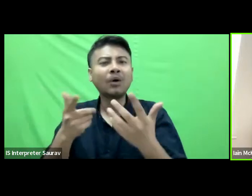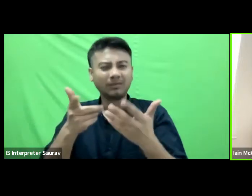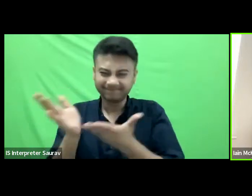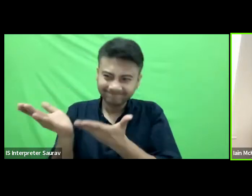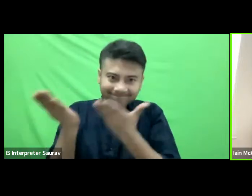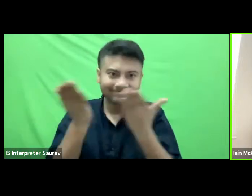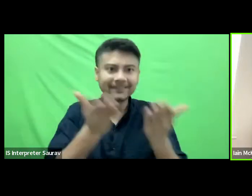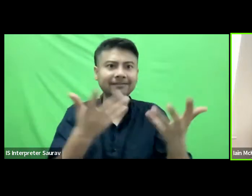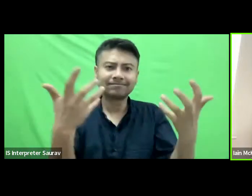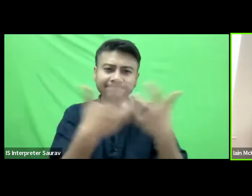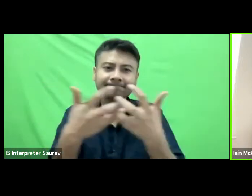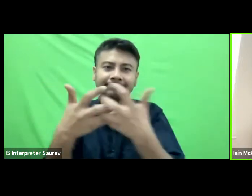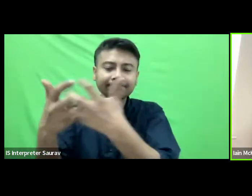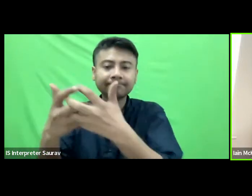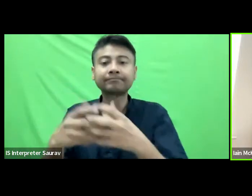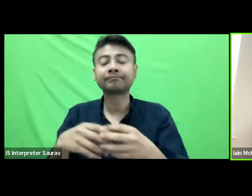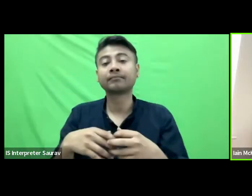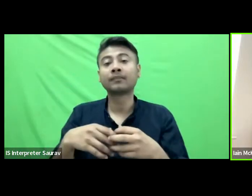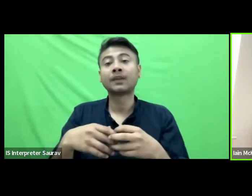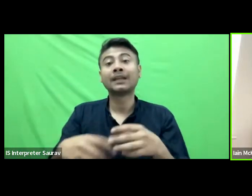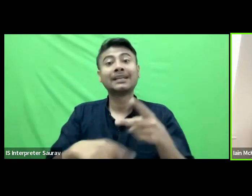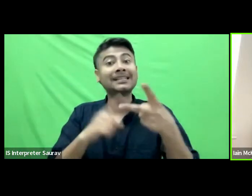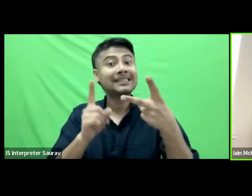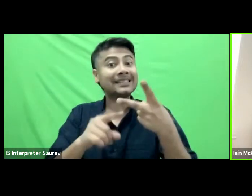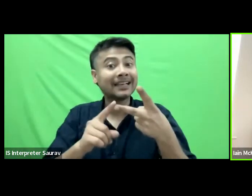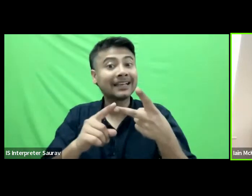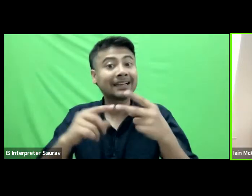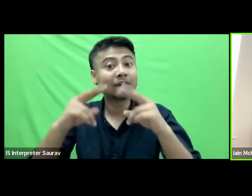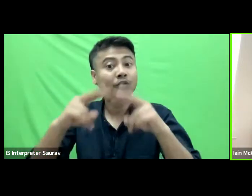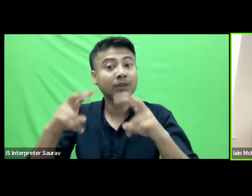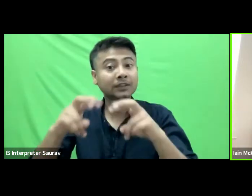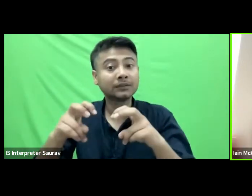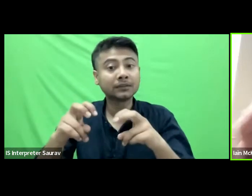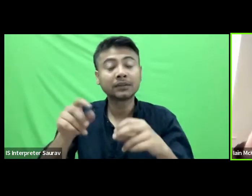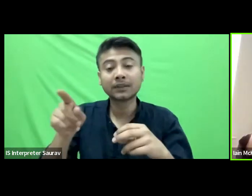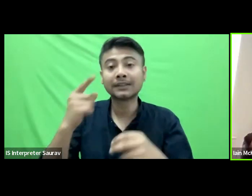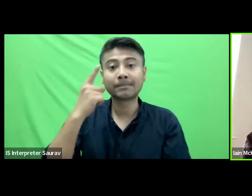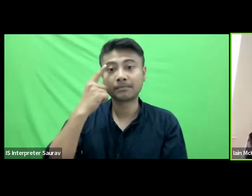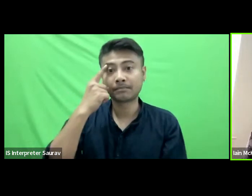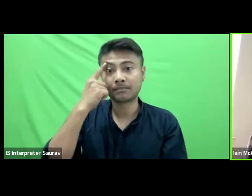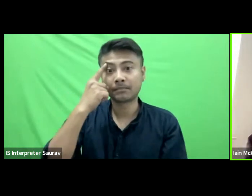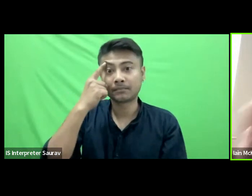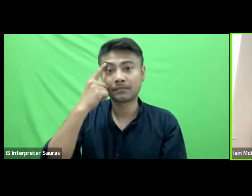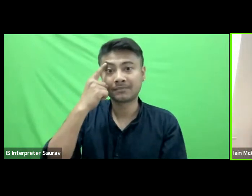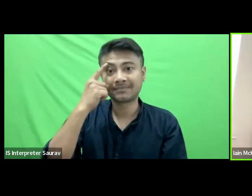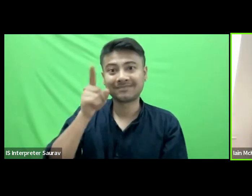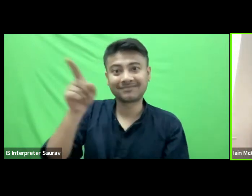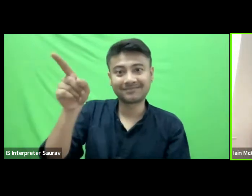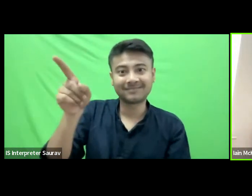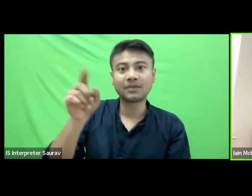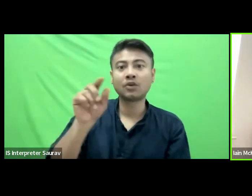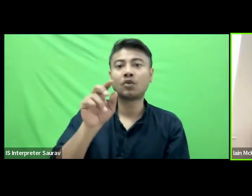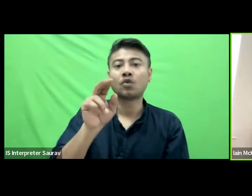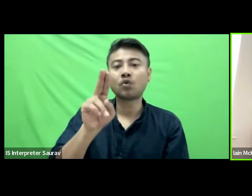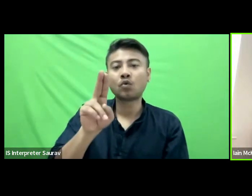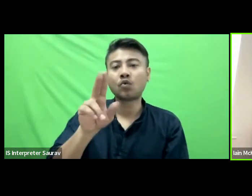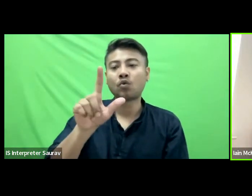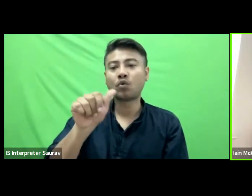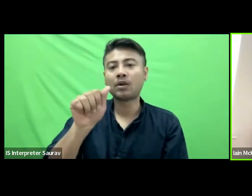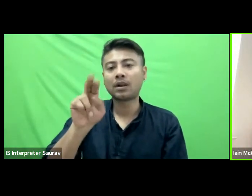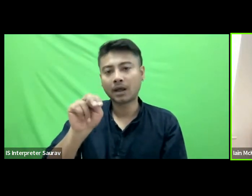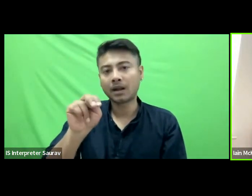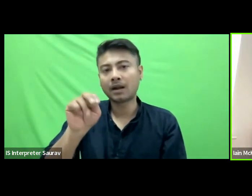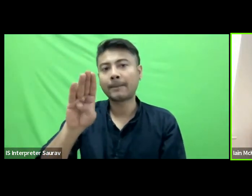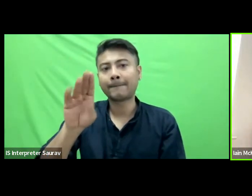our 80-20-30 research is the city of Ulaanbaatar in Mongolia. And an example there is where there's a public